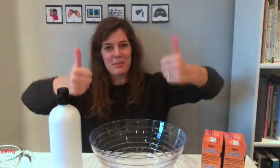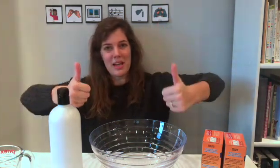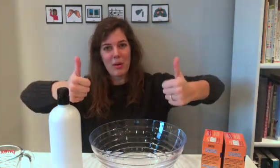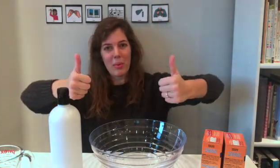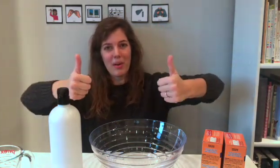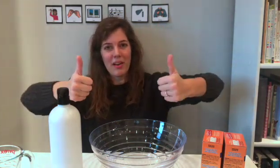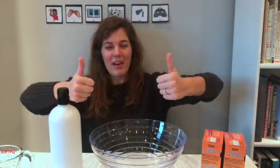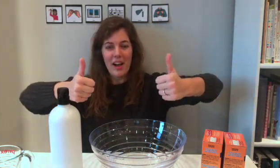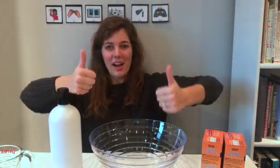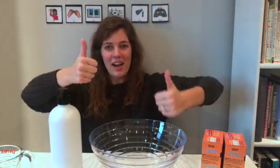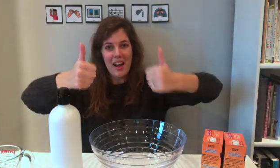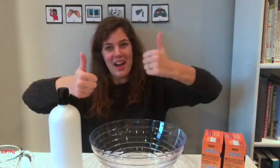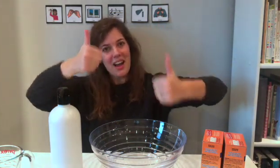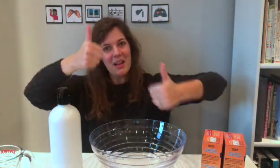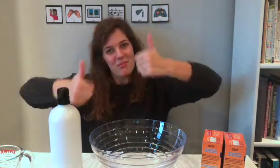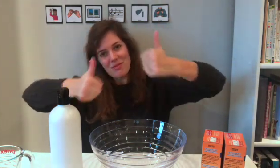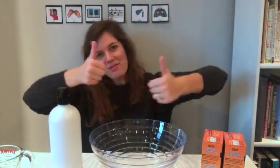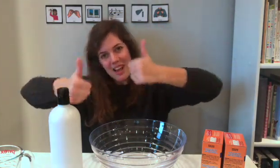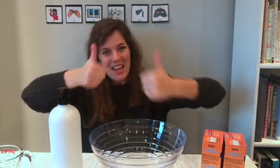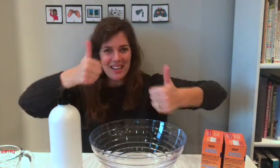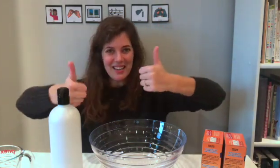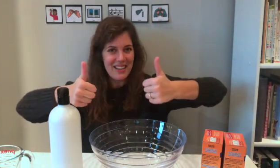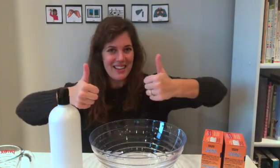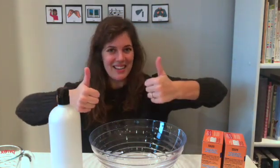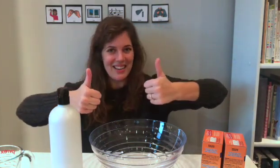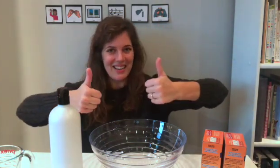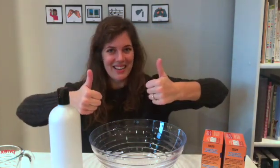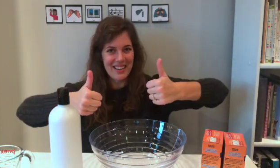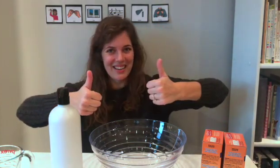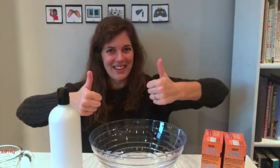up. I'm ready.